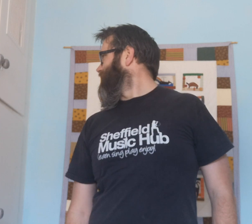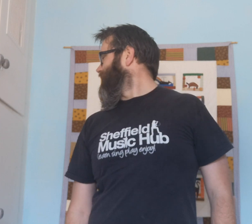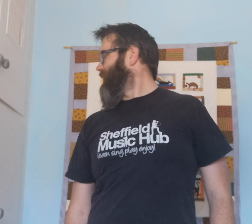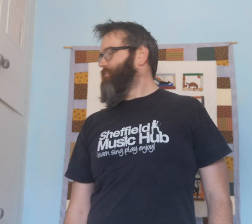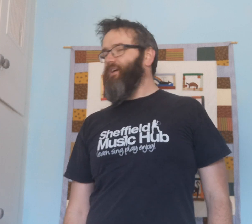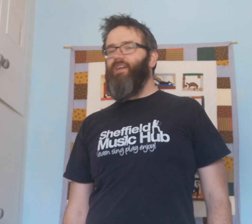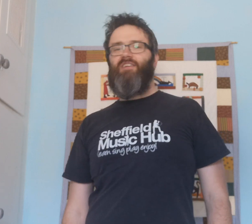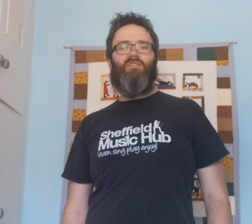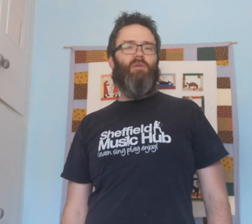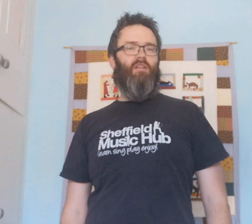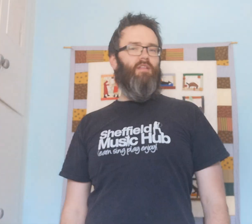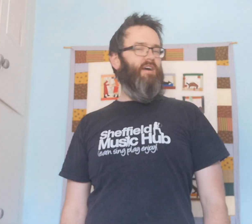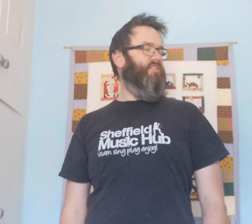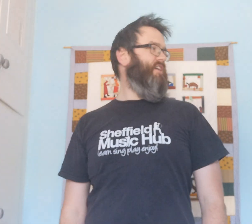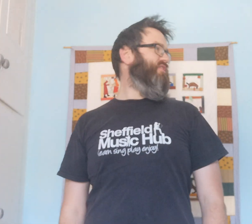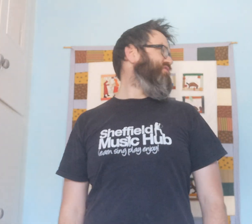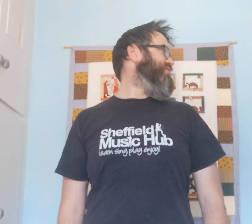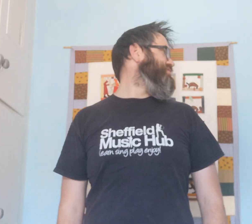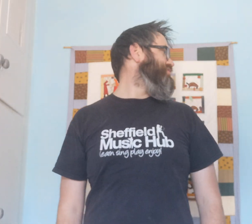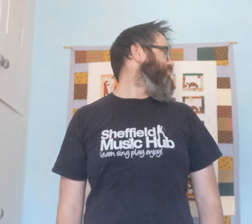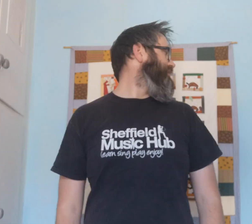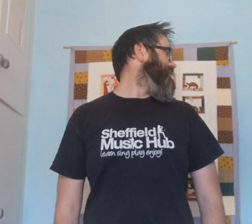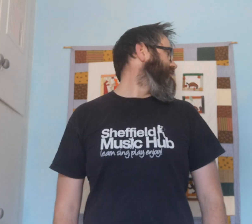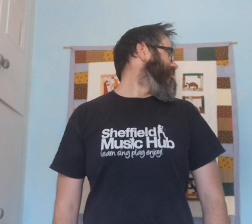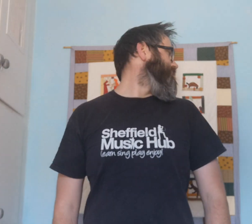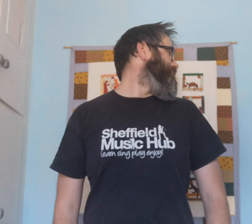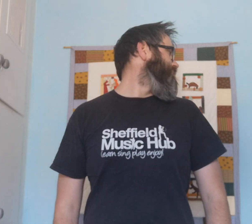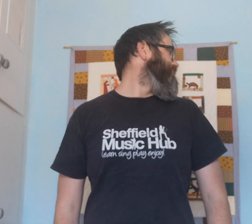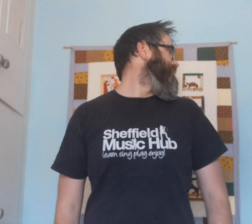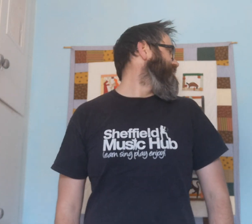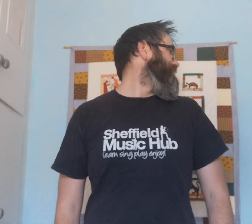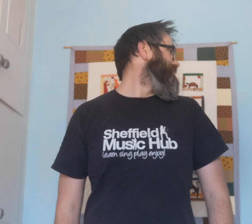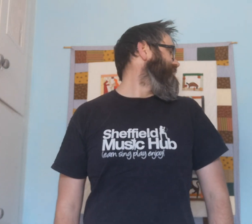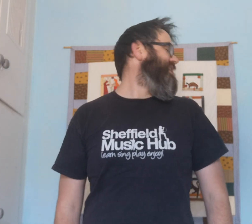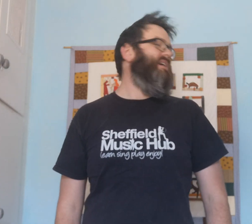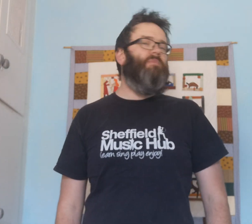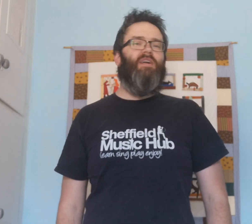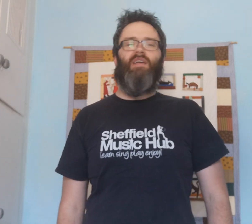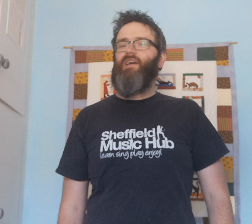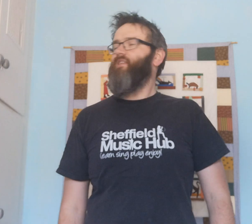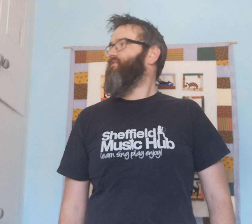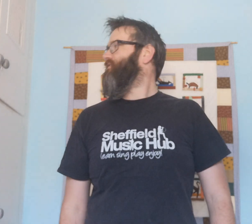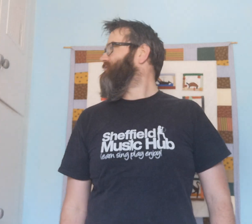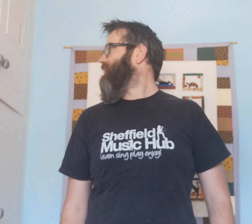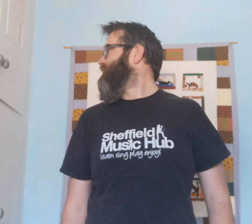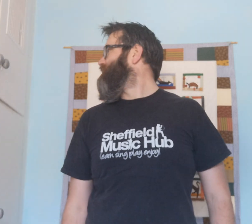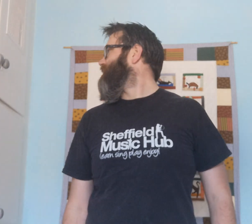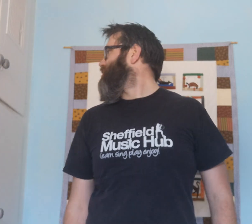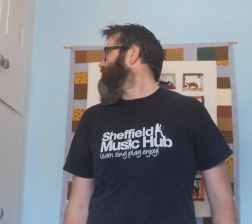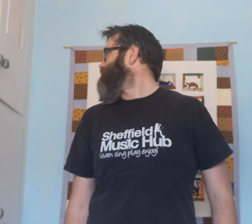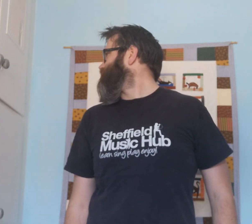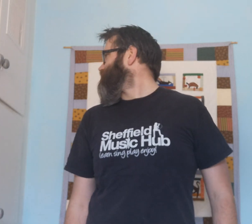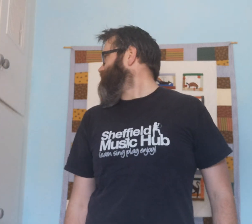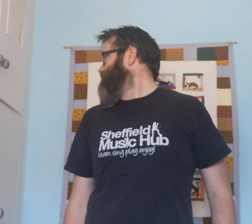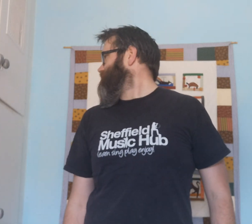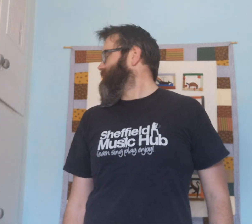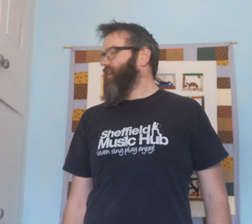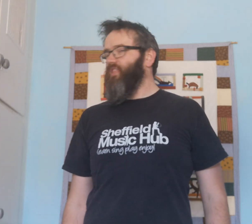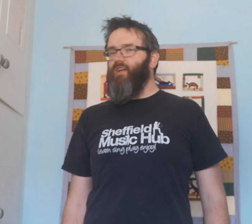And back again to the middle. And then the first shoulder. And back again to the second shoulder. And then